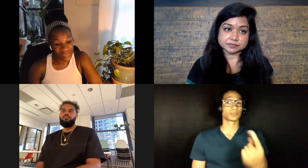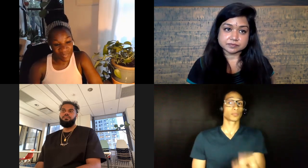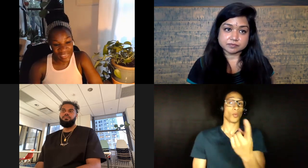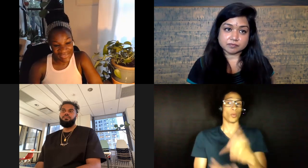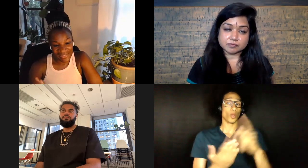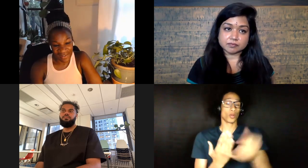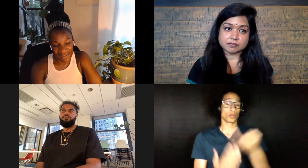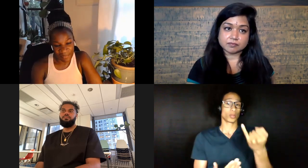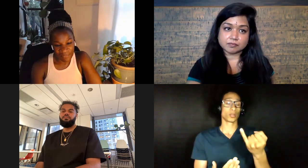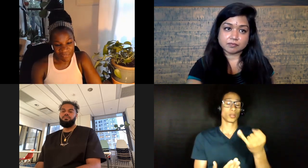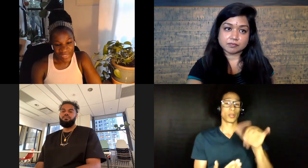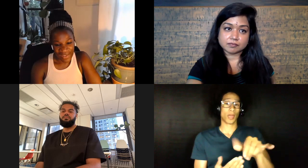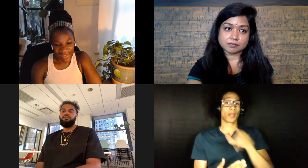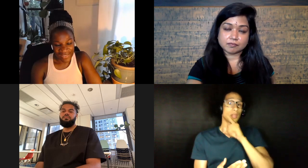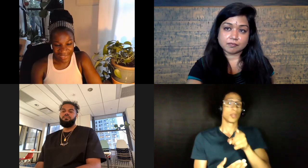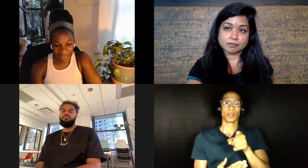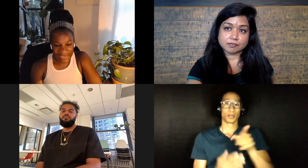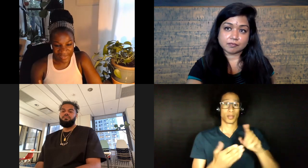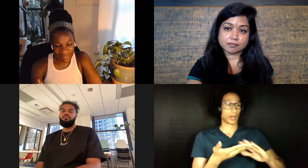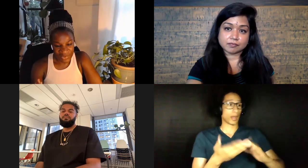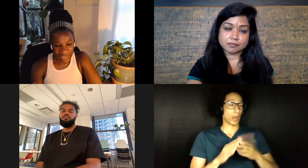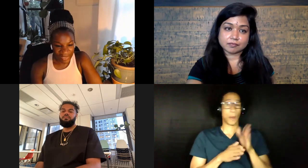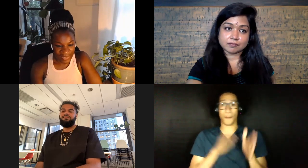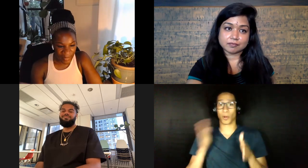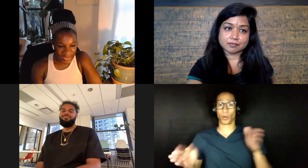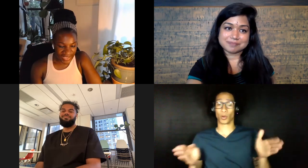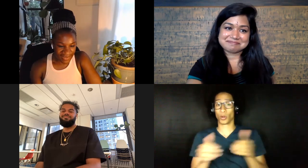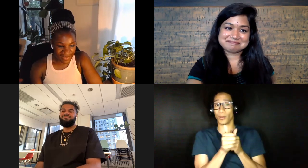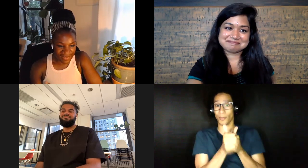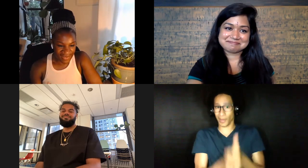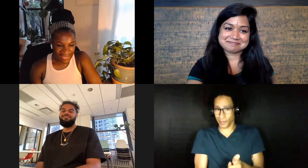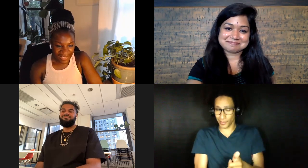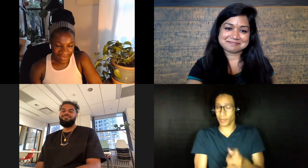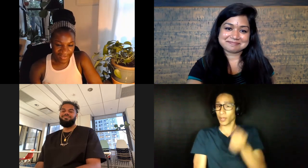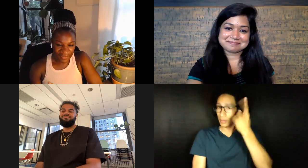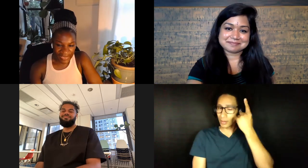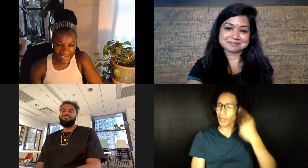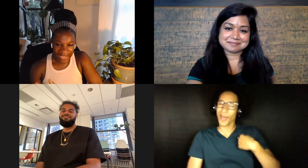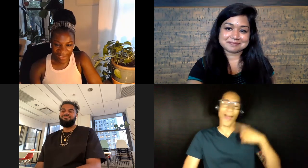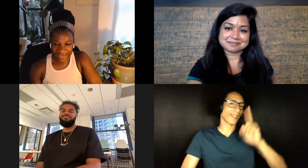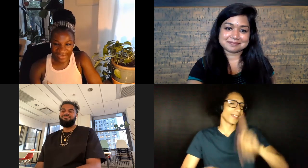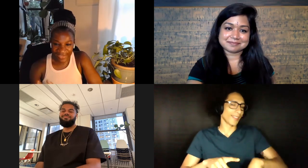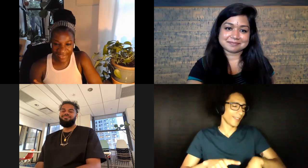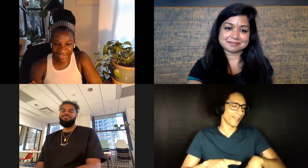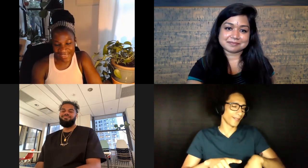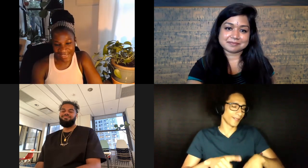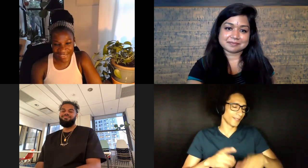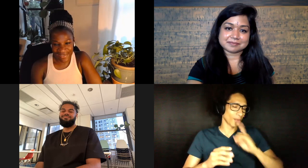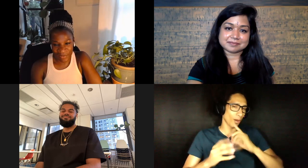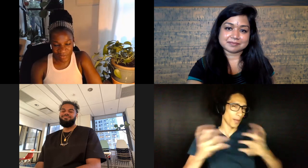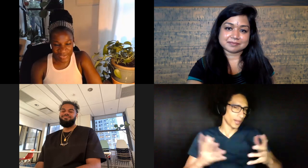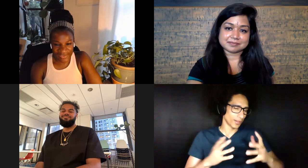trying to also get more into screenwriting, so that's kind of like the next wave. And producing.